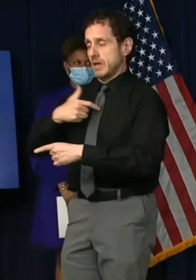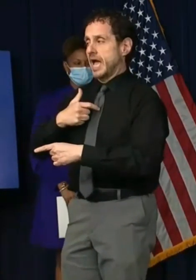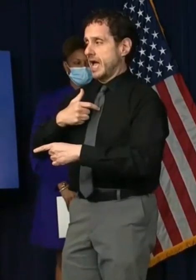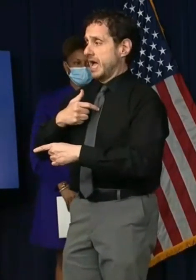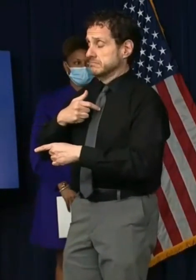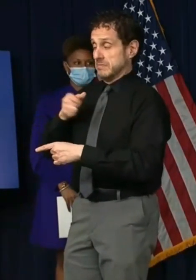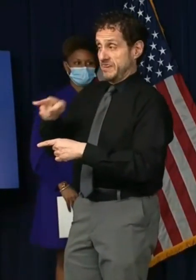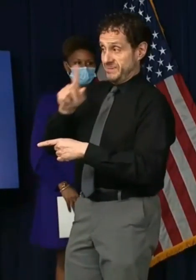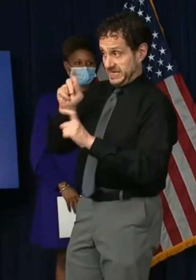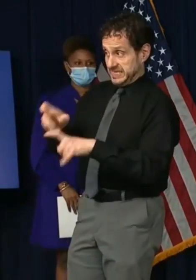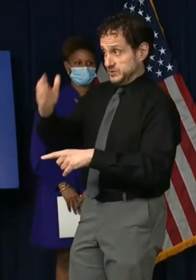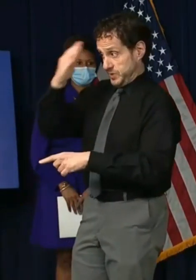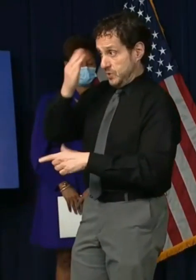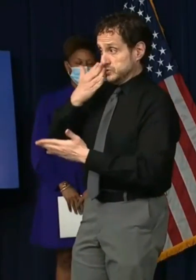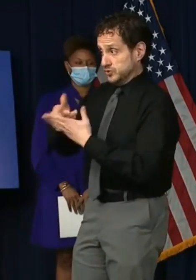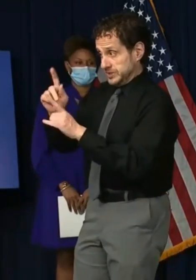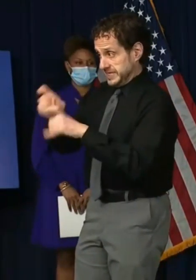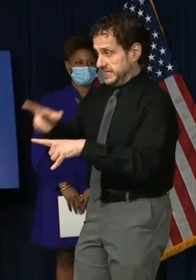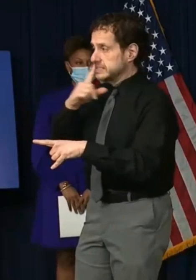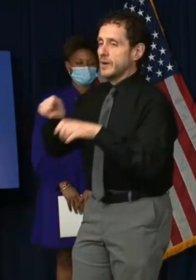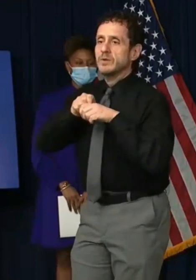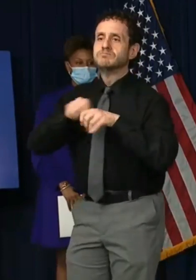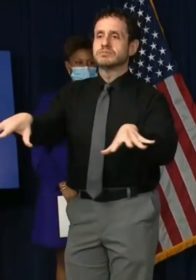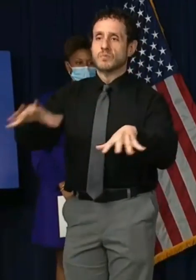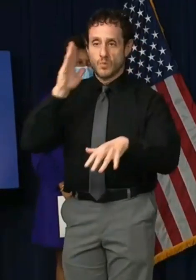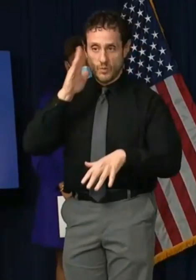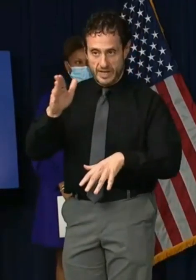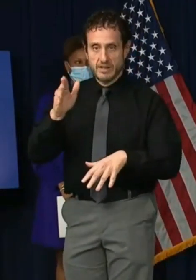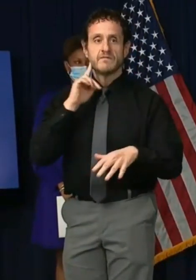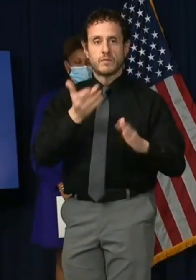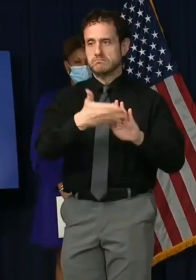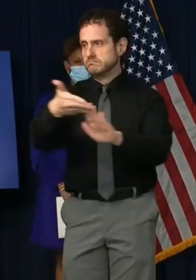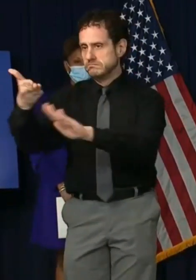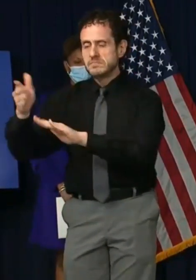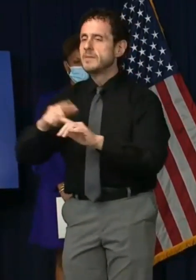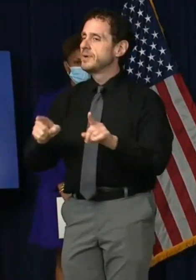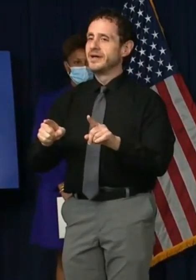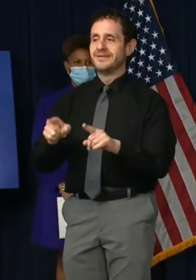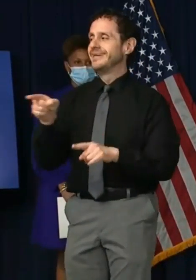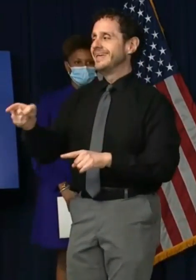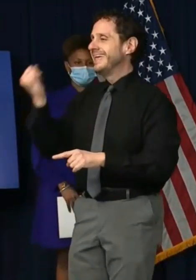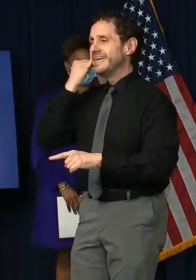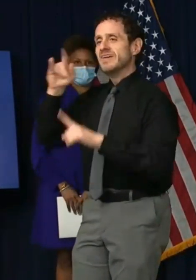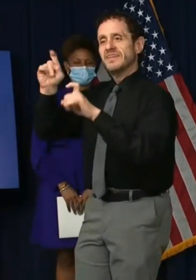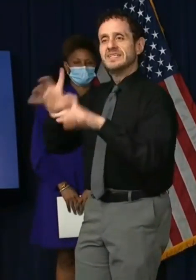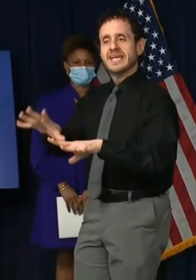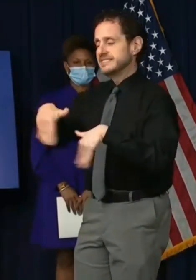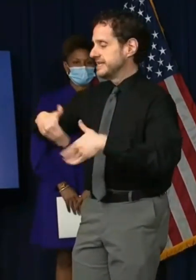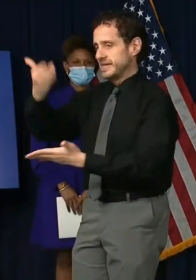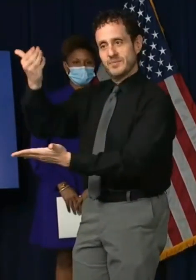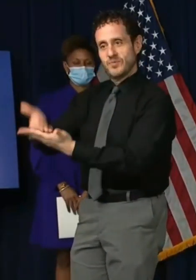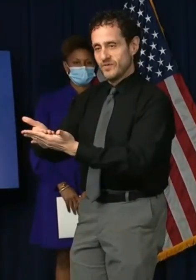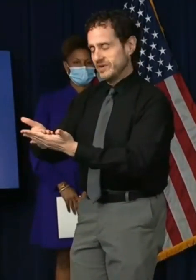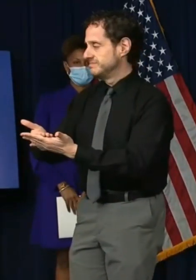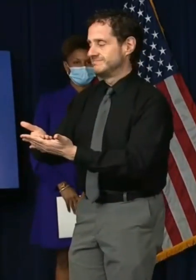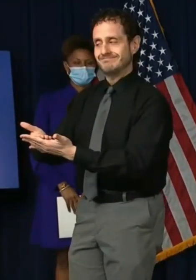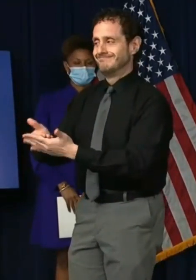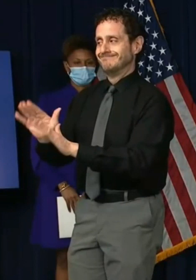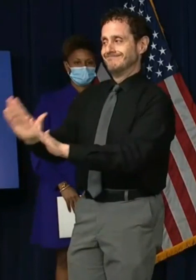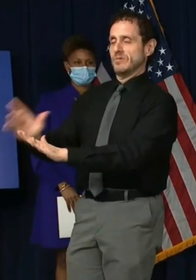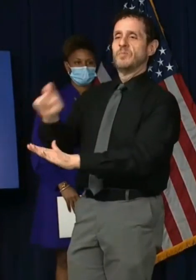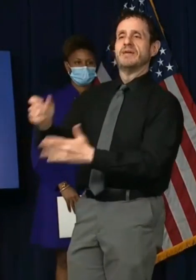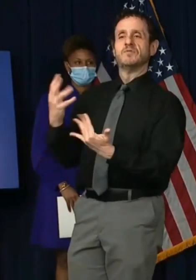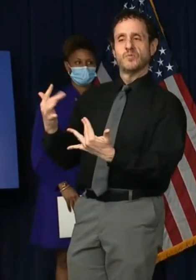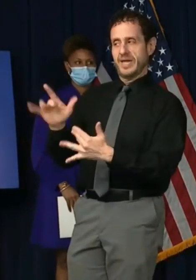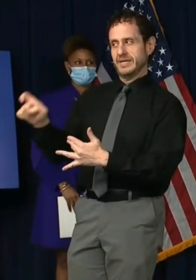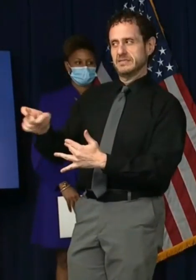as widely as we can. What I won't do is run full speed ahead with these tests before they're proven, because,